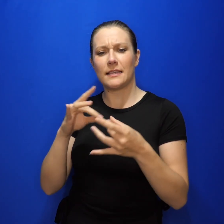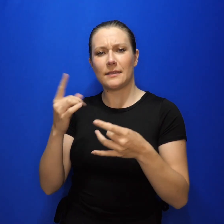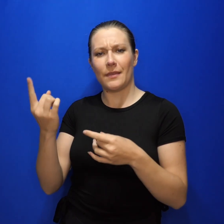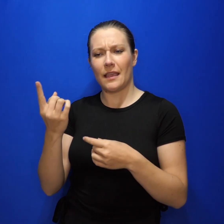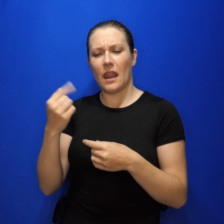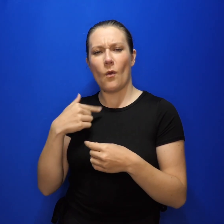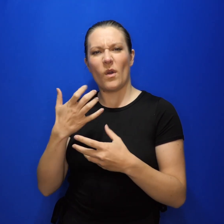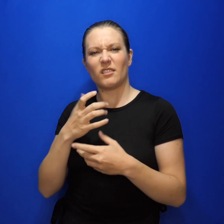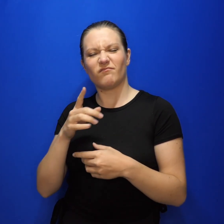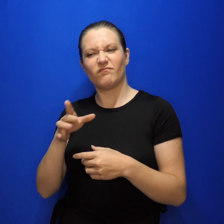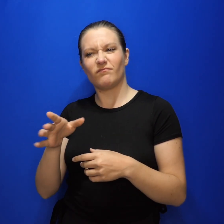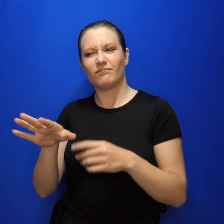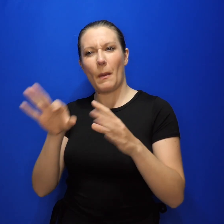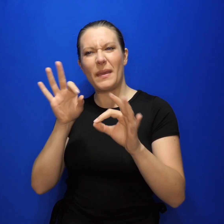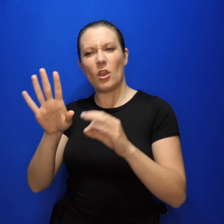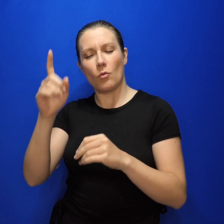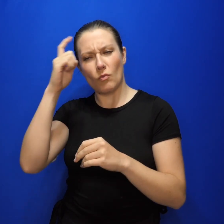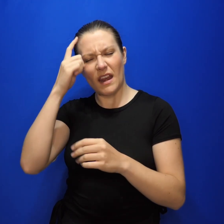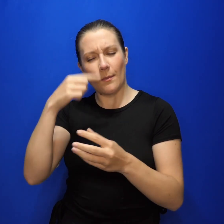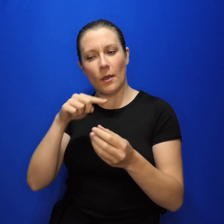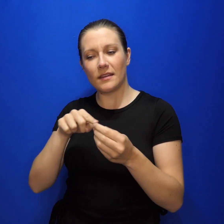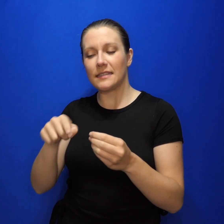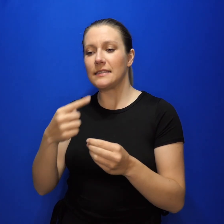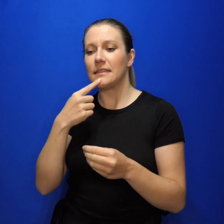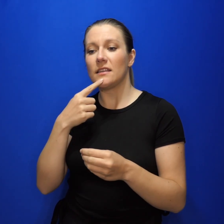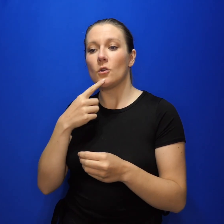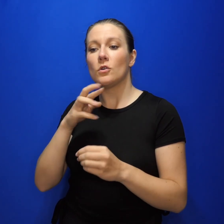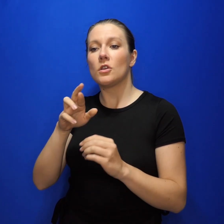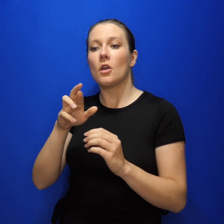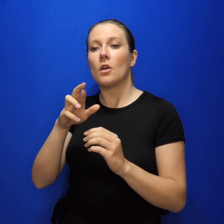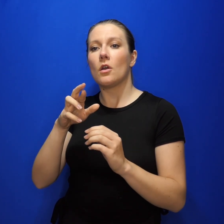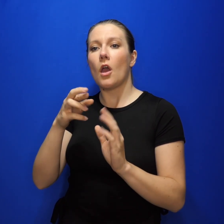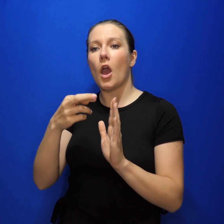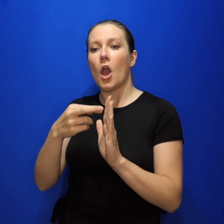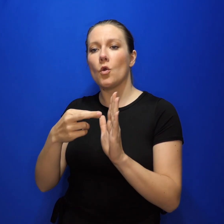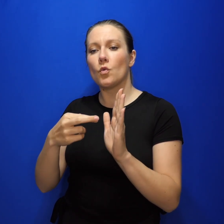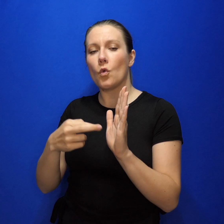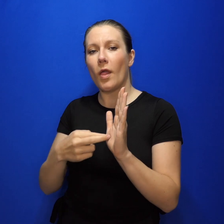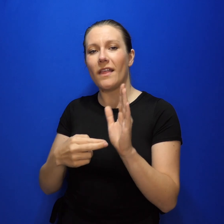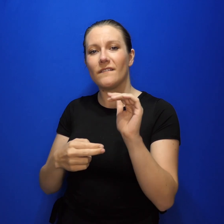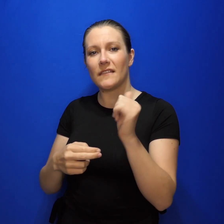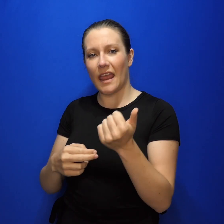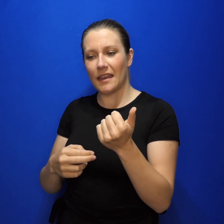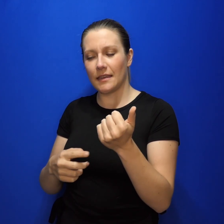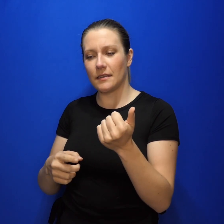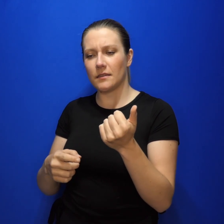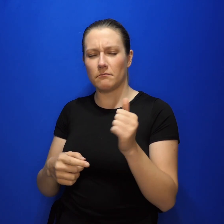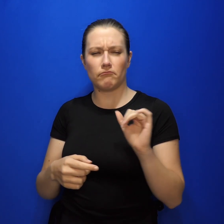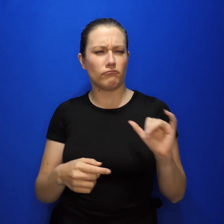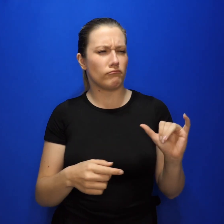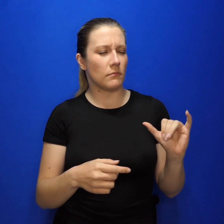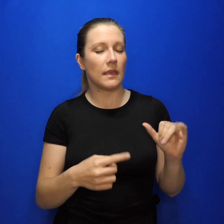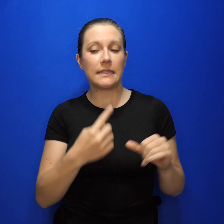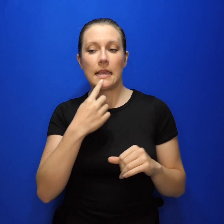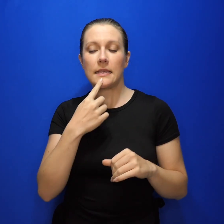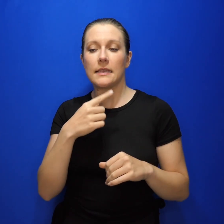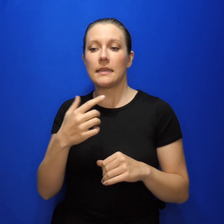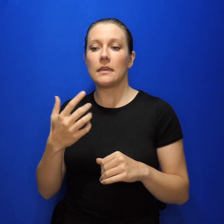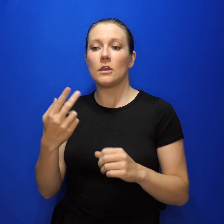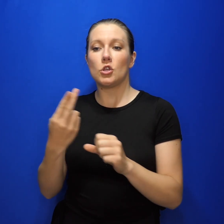pick your brain about. They said there's a rule of 10 that they were taught. It said, take the blood sugar you have